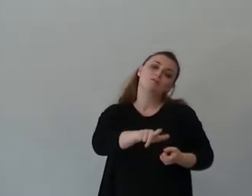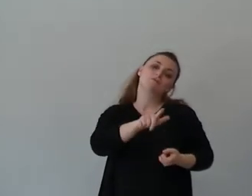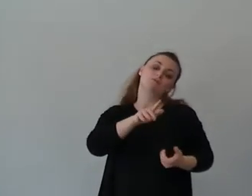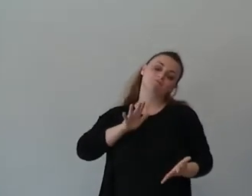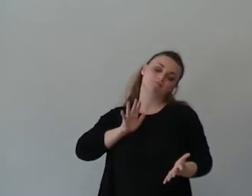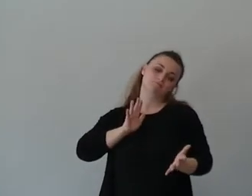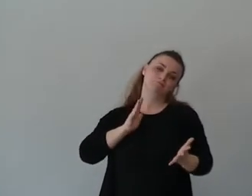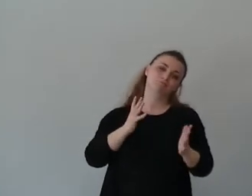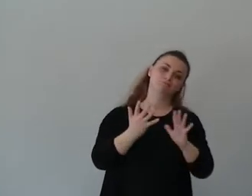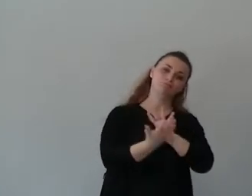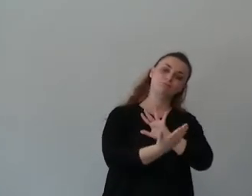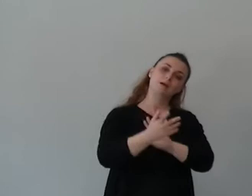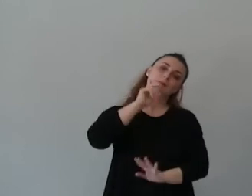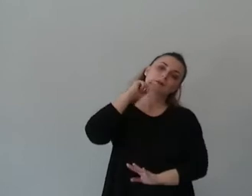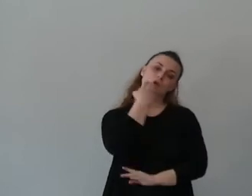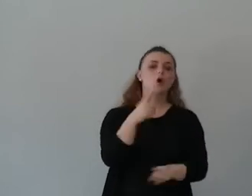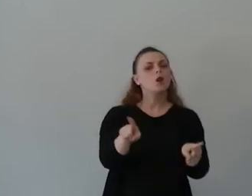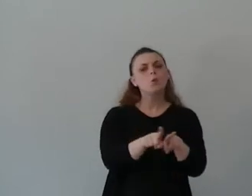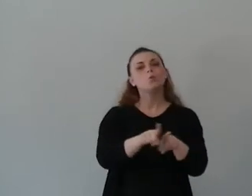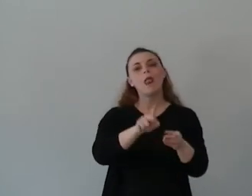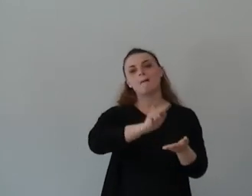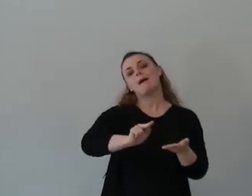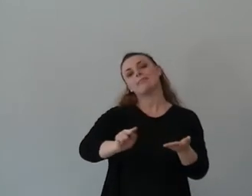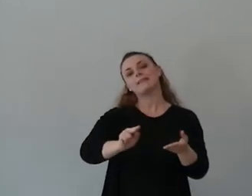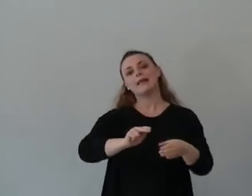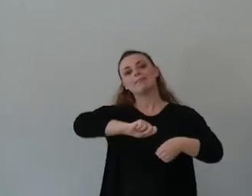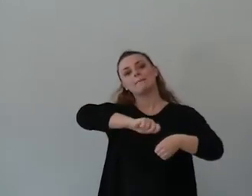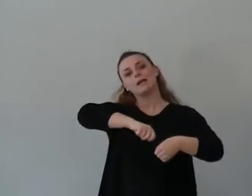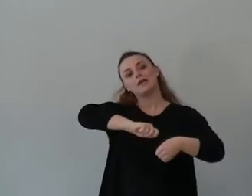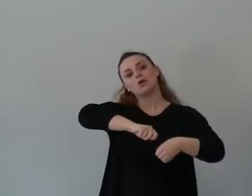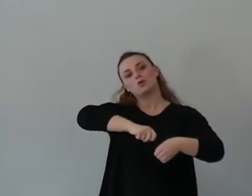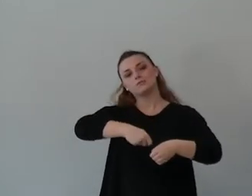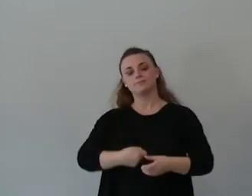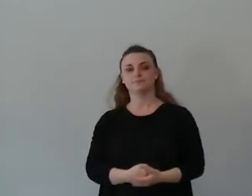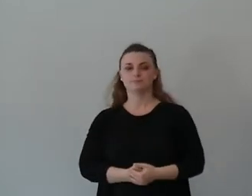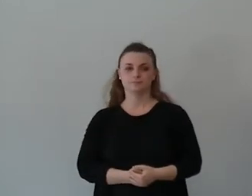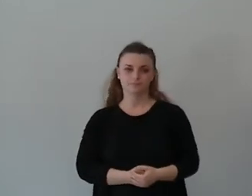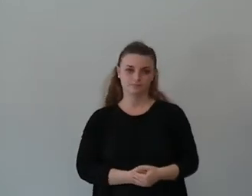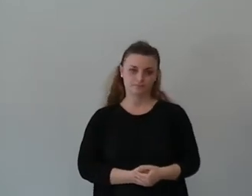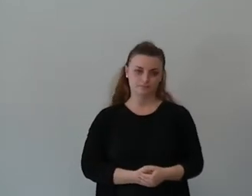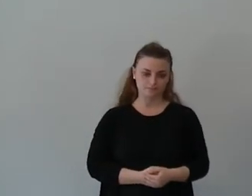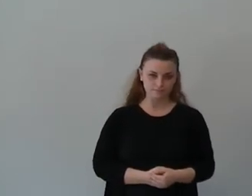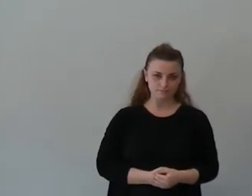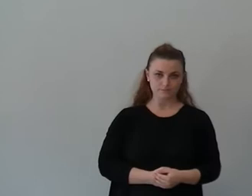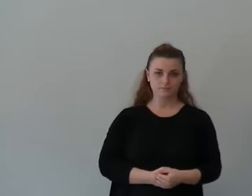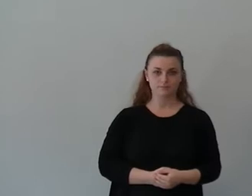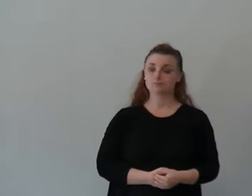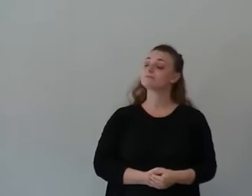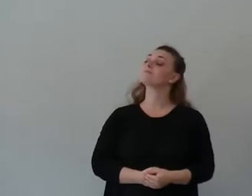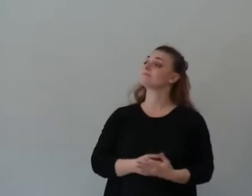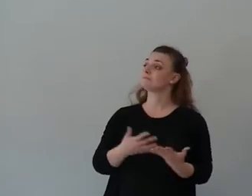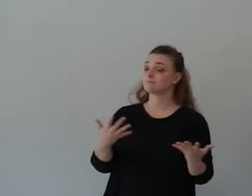So thankfully God has us go through things that sometimes are easy and sometimes are difficult. Quindi Dio ci